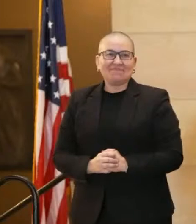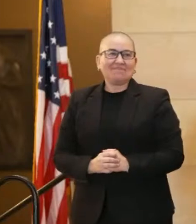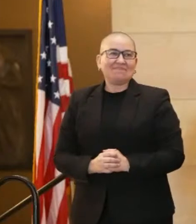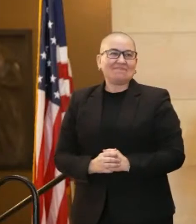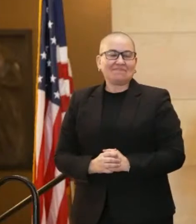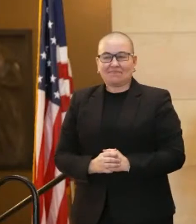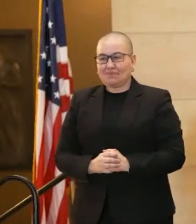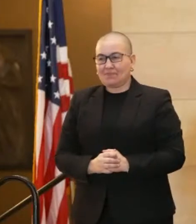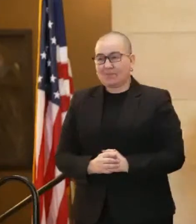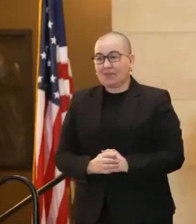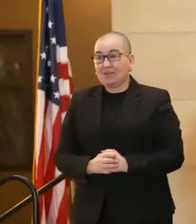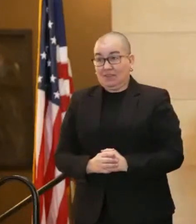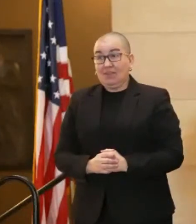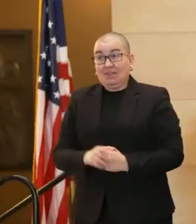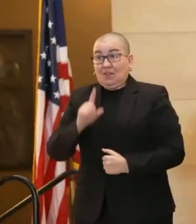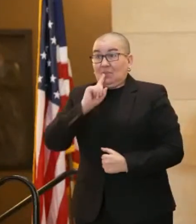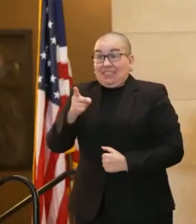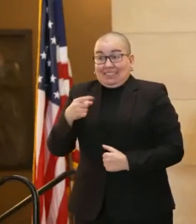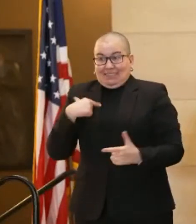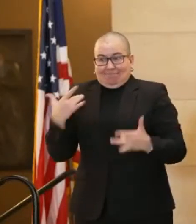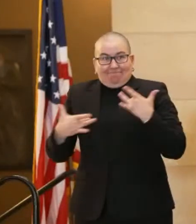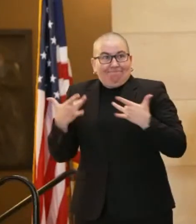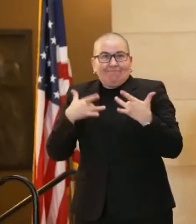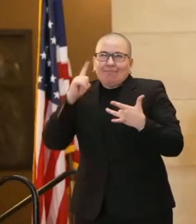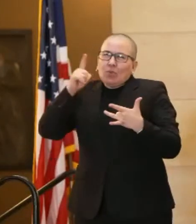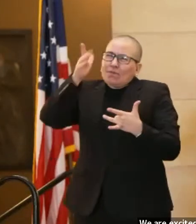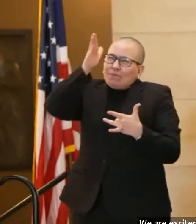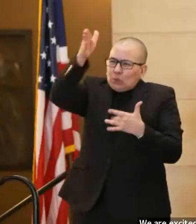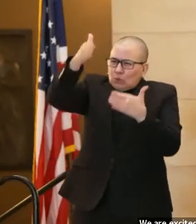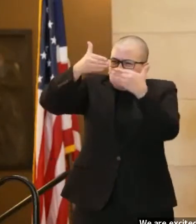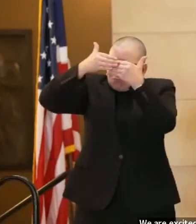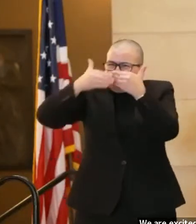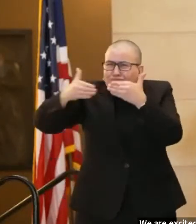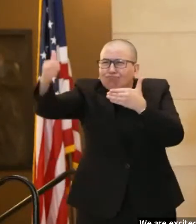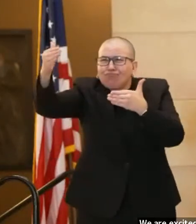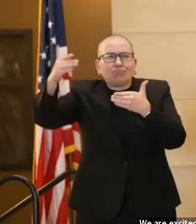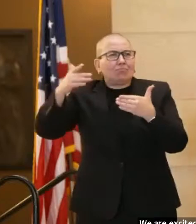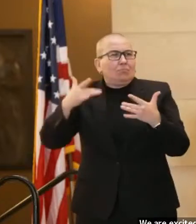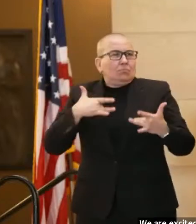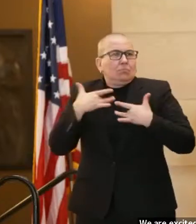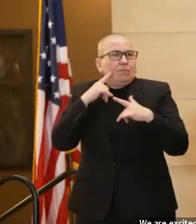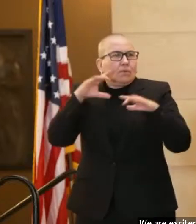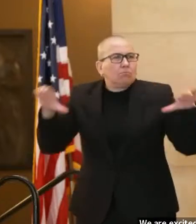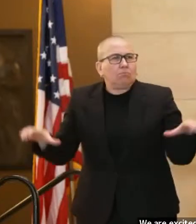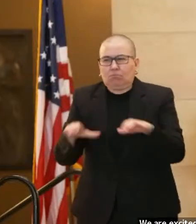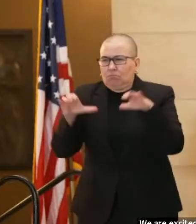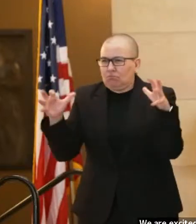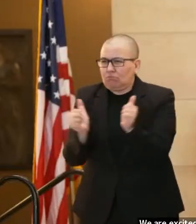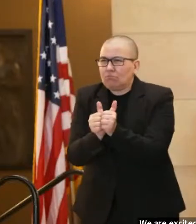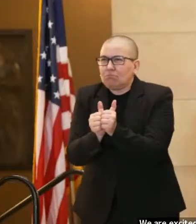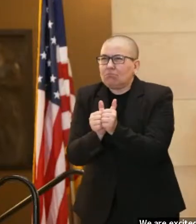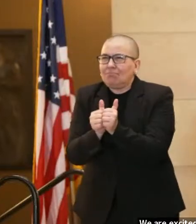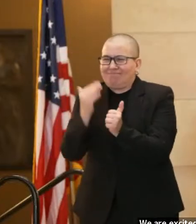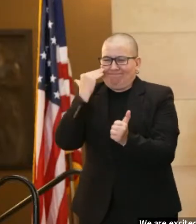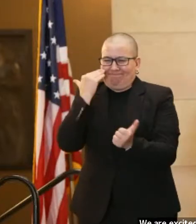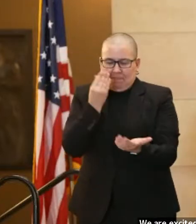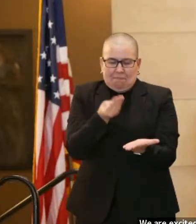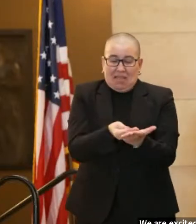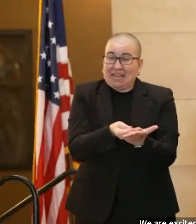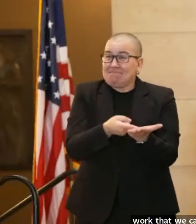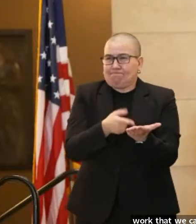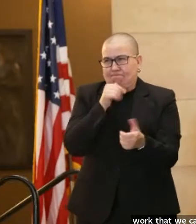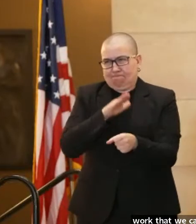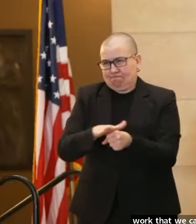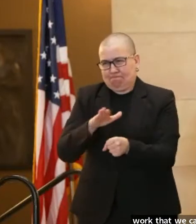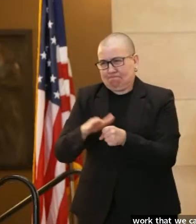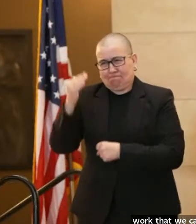We are excited for the future. We're excited for the work that we can do together. I know that the funding is never enough. I've talked to several of